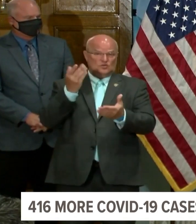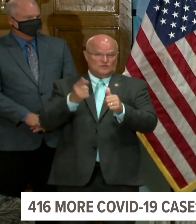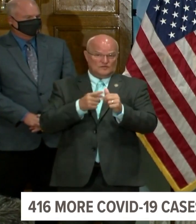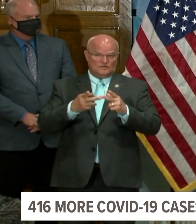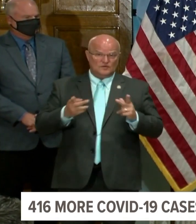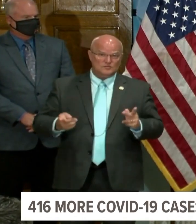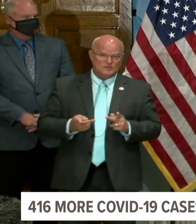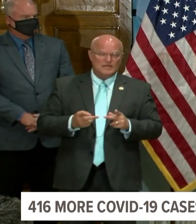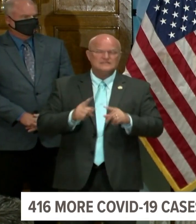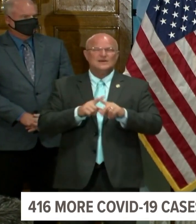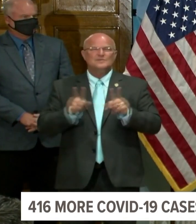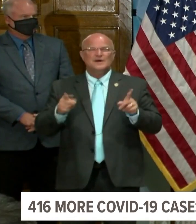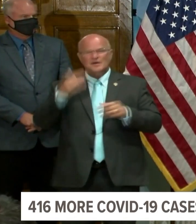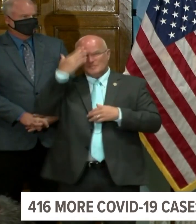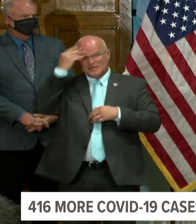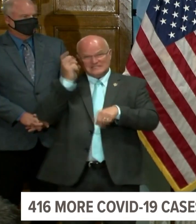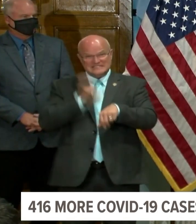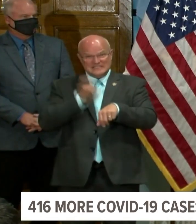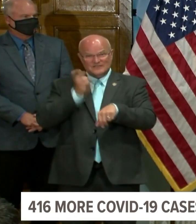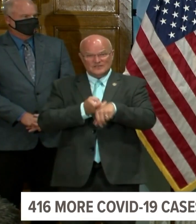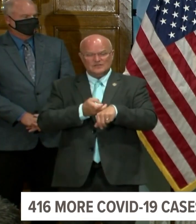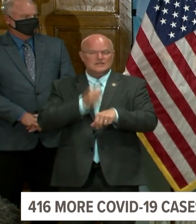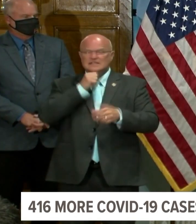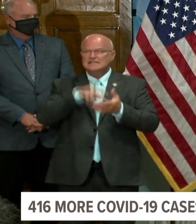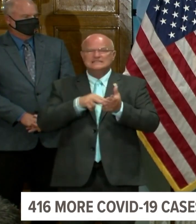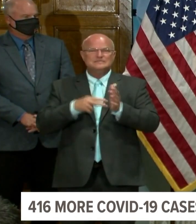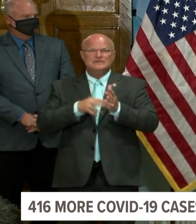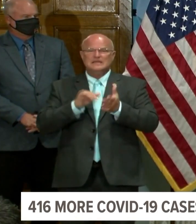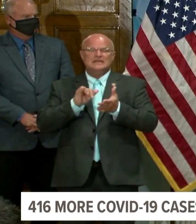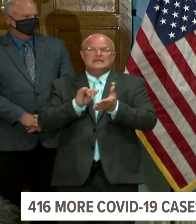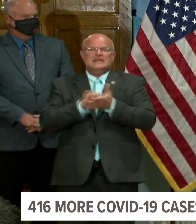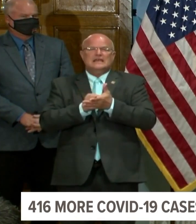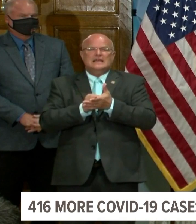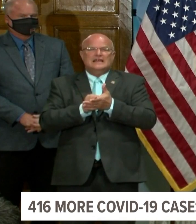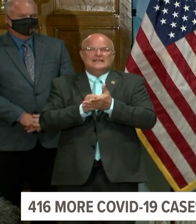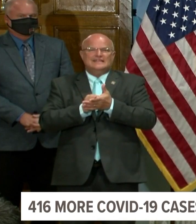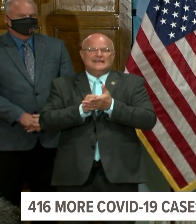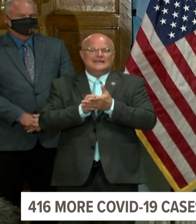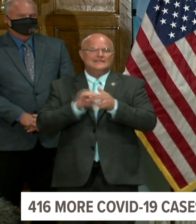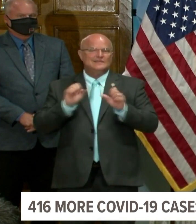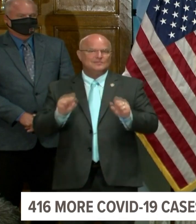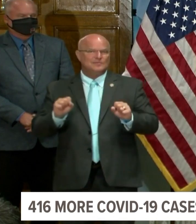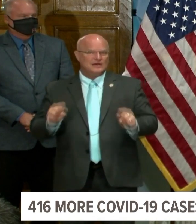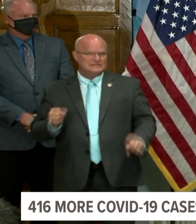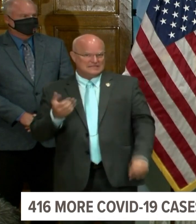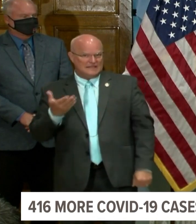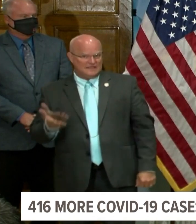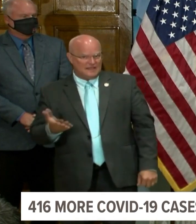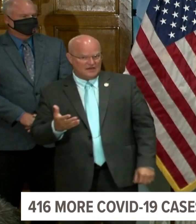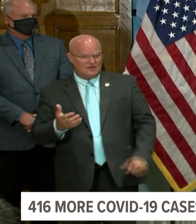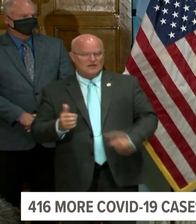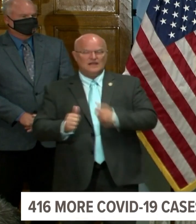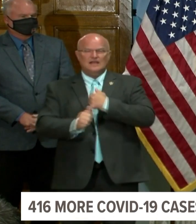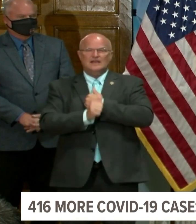place. But just because it's difficult doesn't mean that there aren't even the possibility and the threat